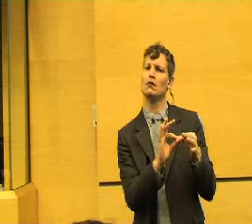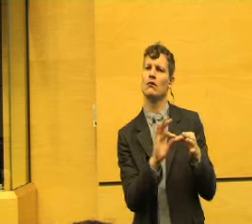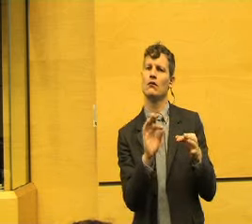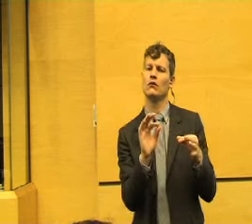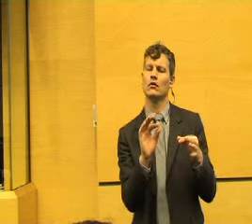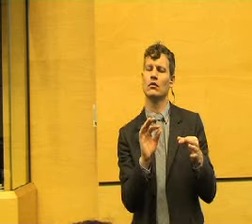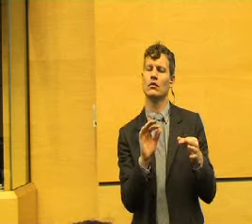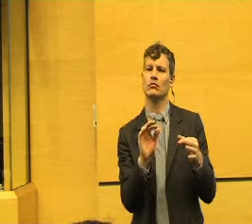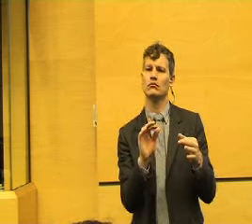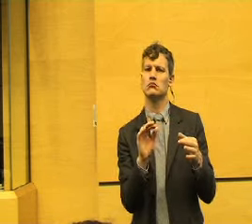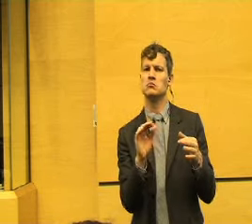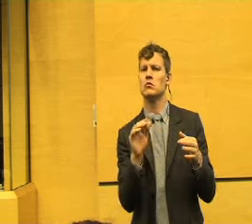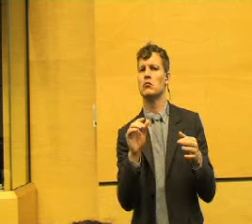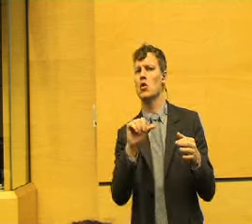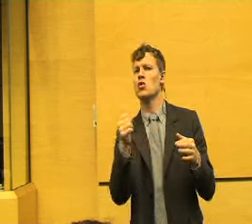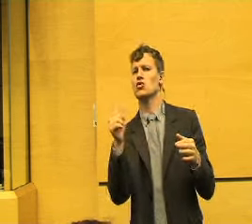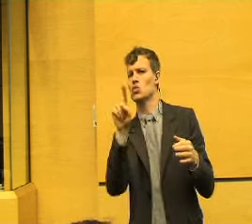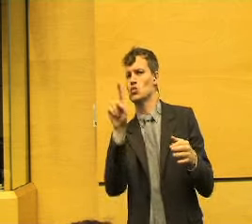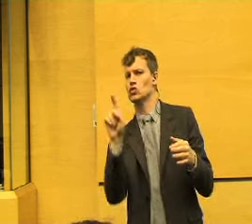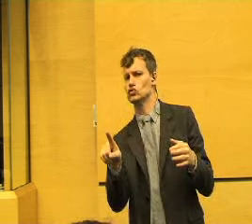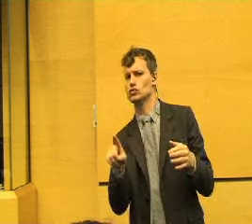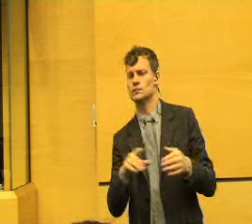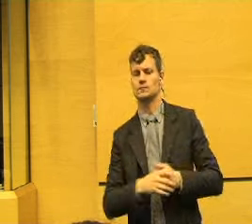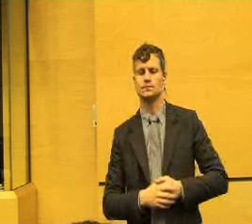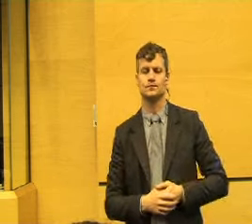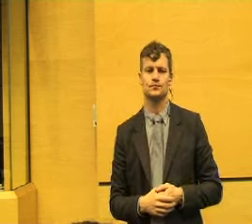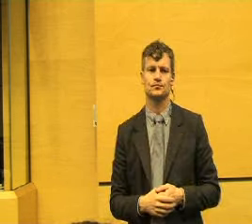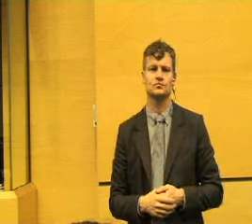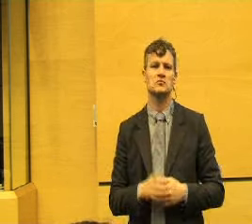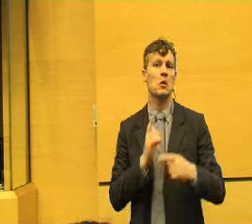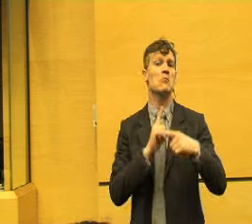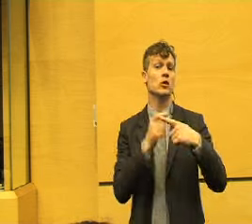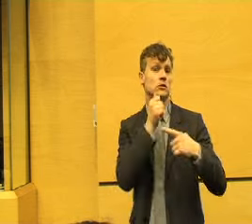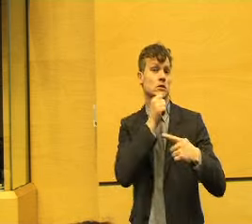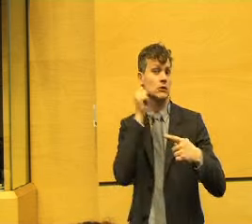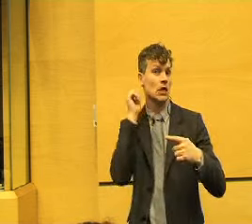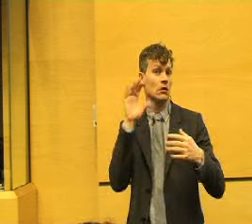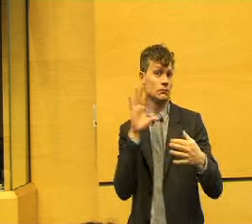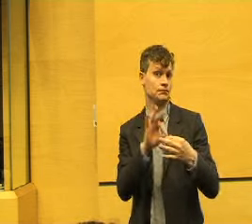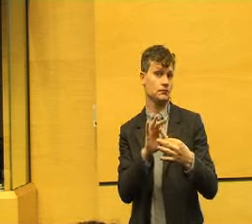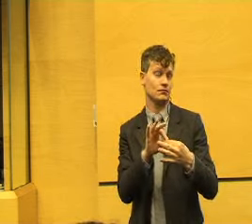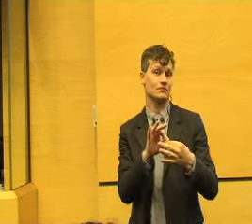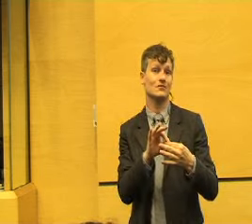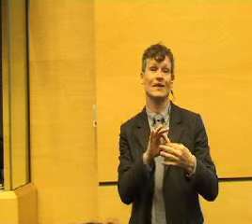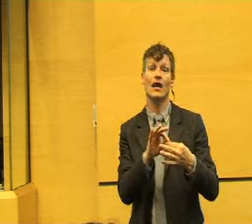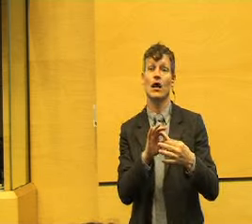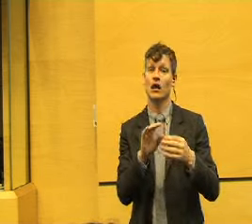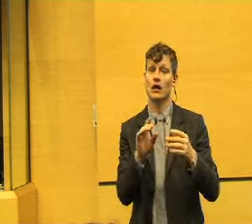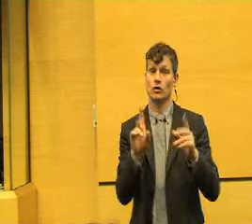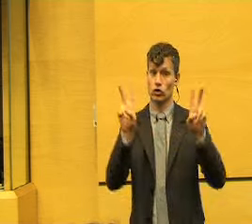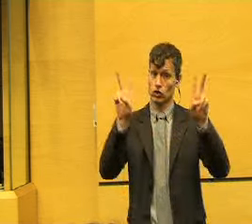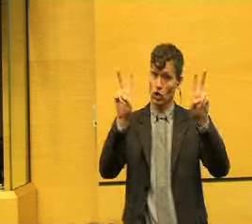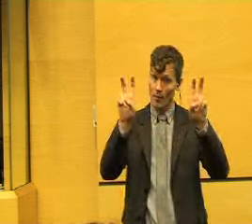heard today, replying to a question that we put yesterday, and it's about forced sterilization. It's clear that